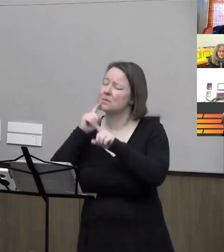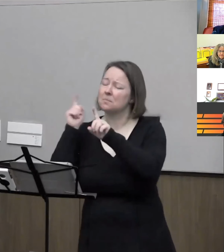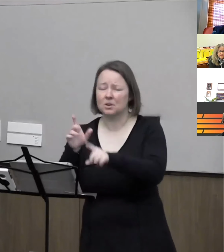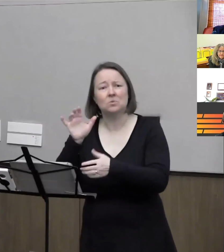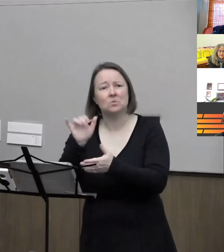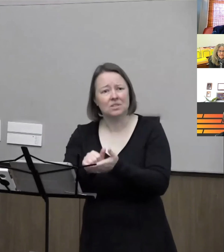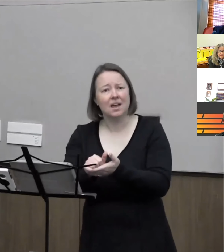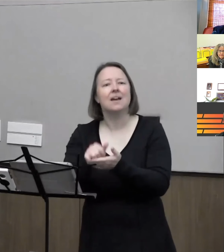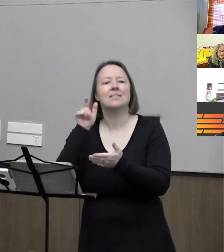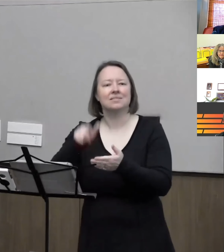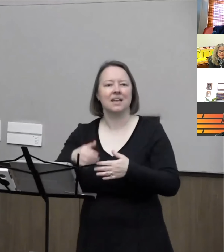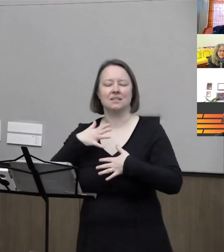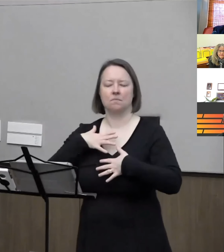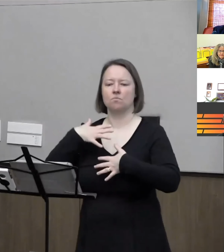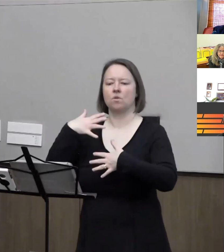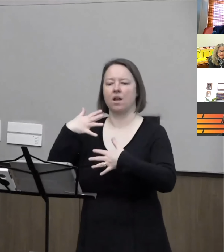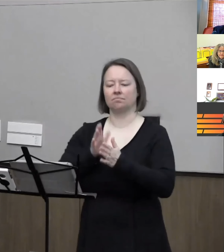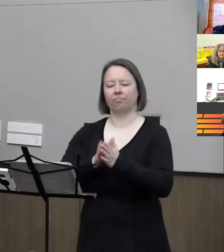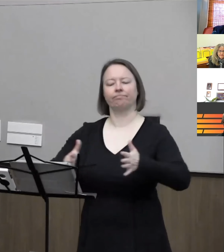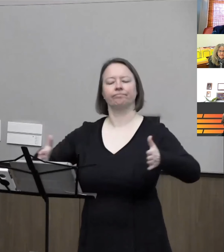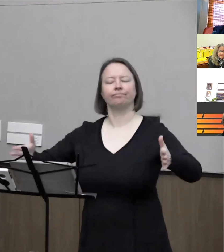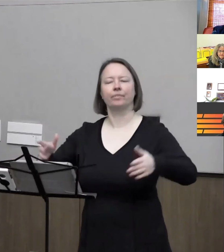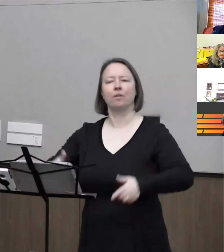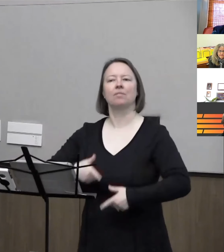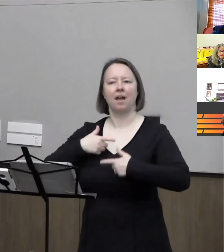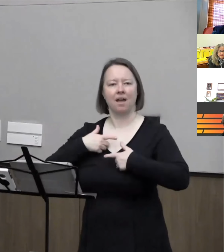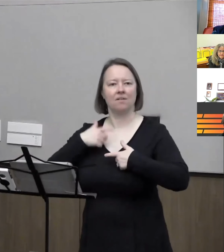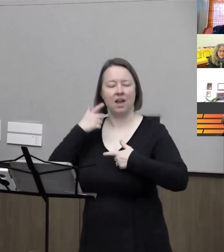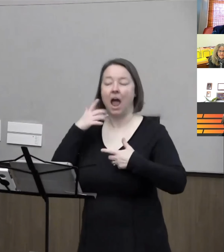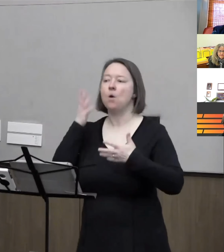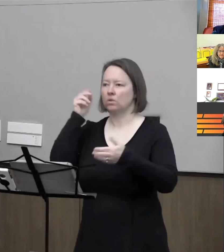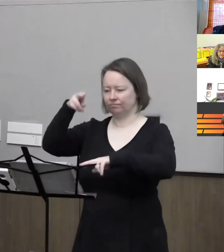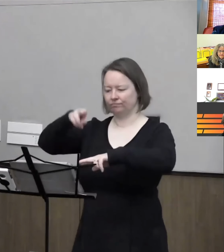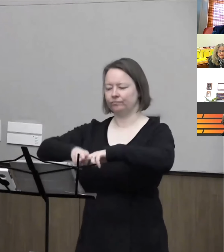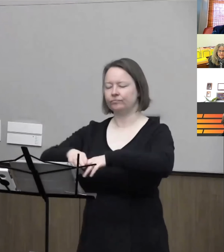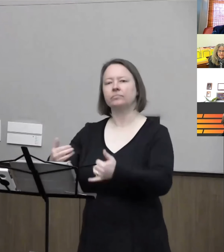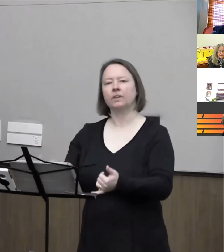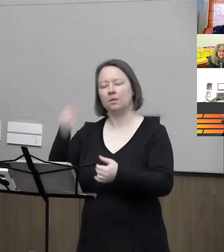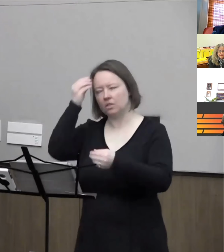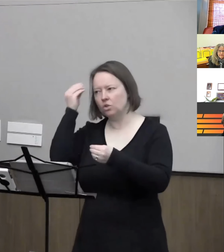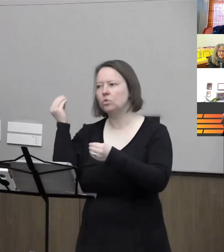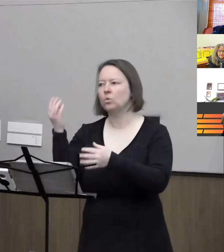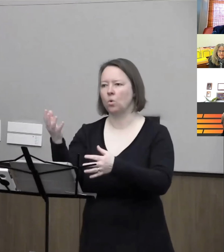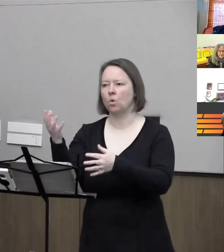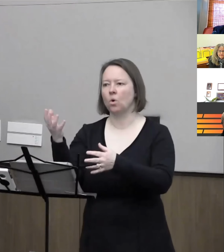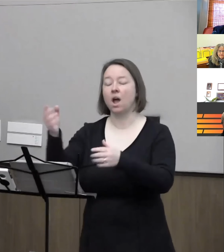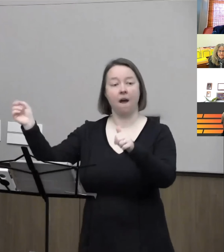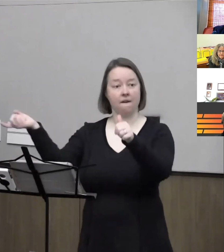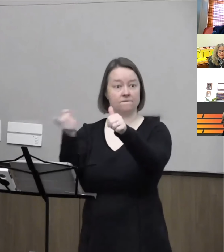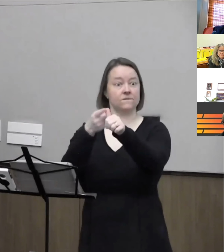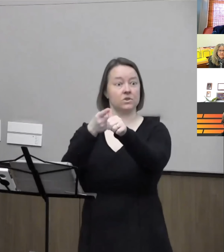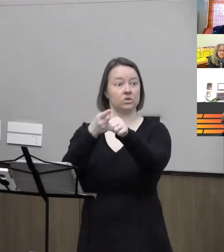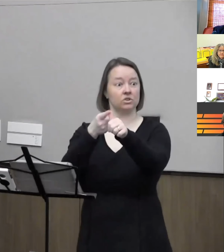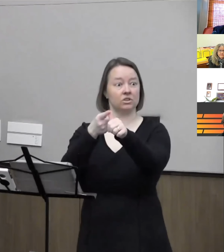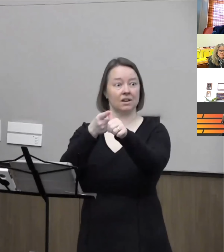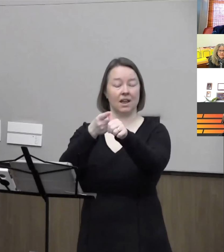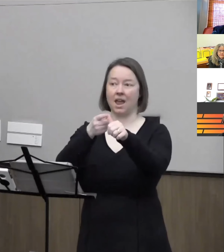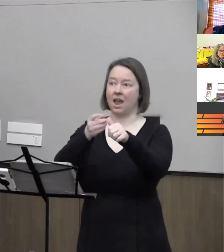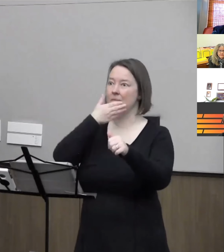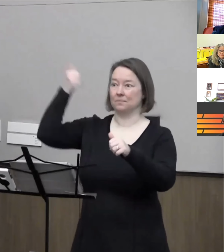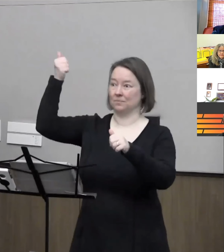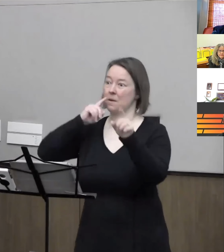that. That's the breath of life. And I'm going to take my seat now by letting you know that there's a first and even